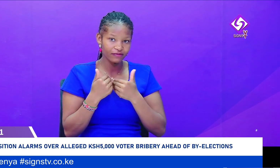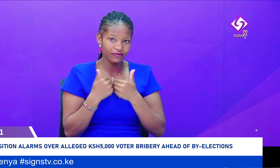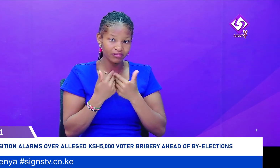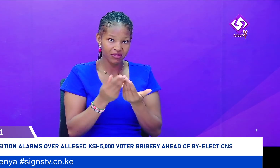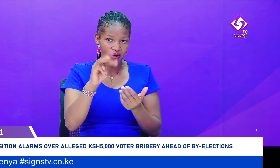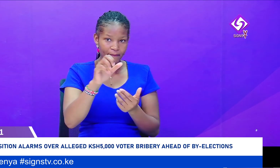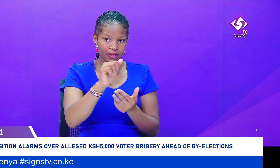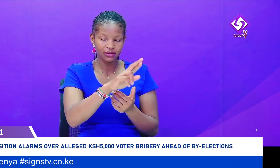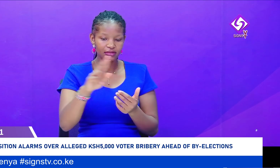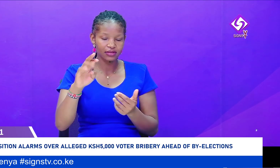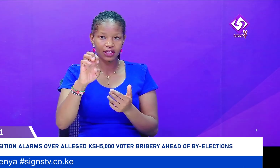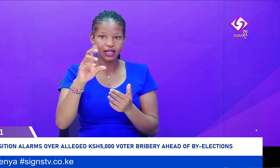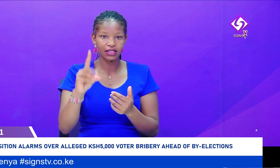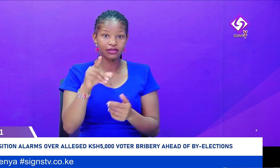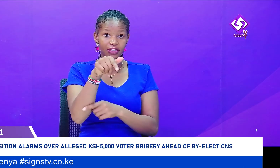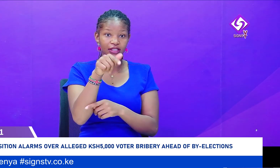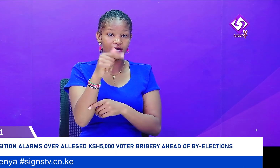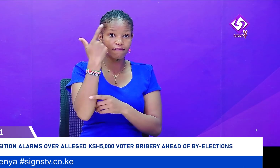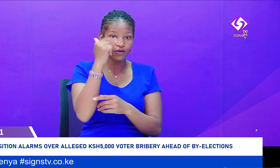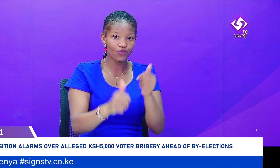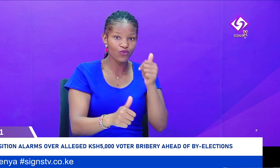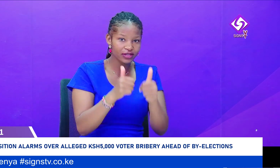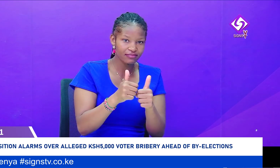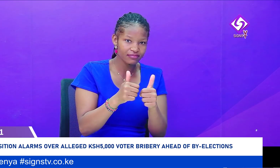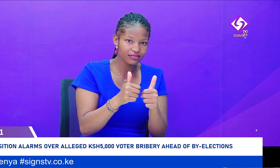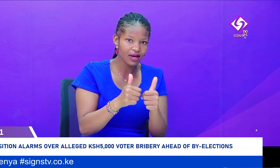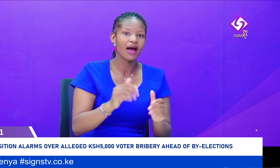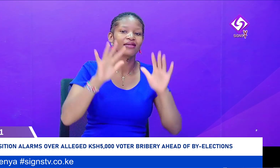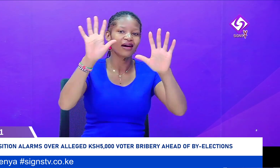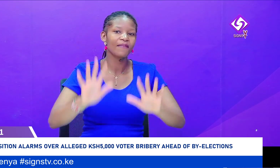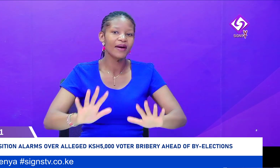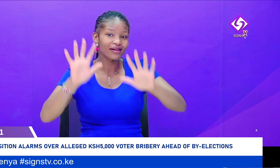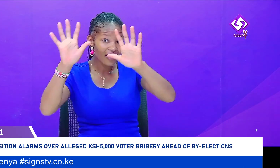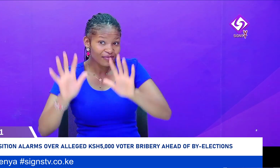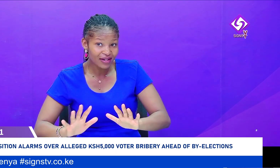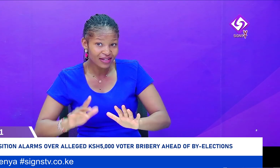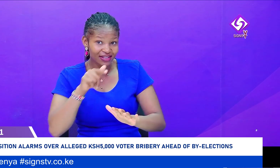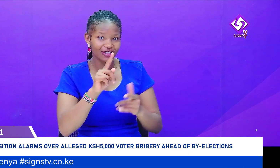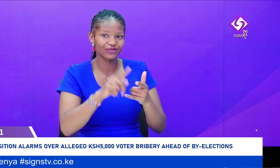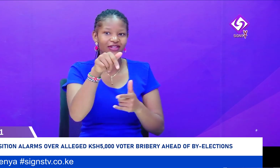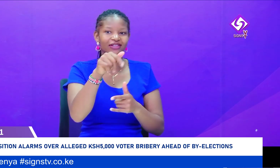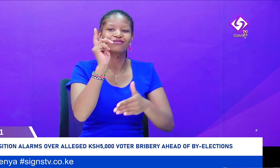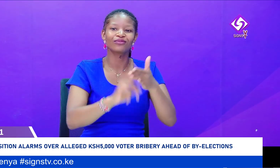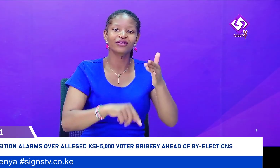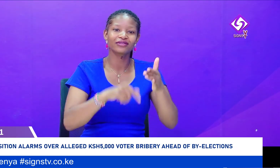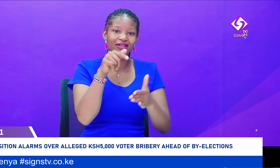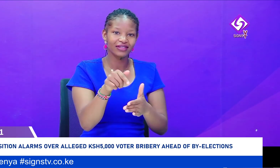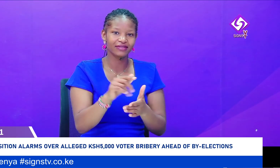the campaigns, and pointed to what he termed the misuse of state resources by government